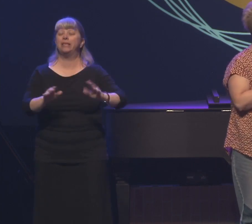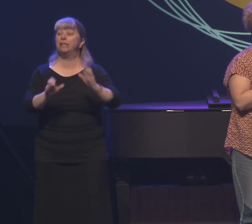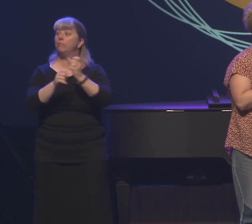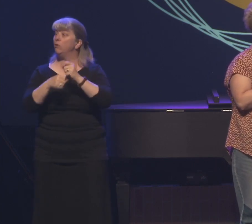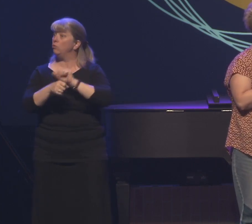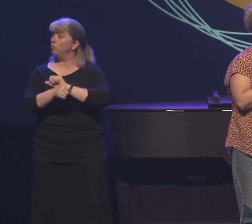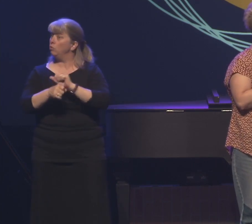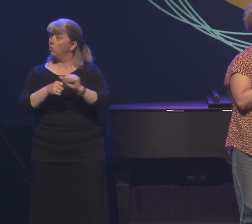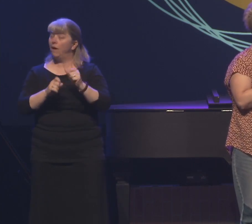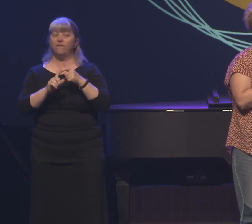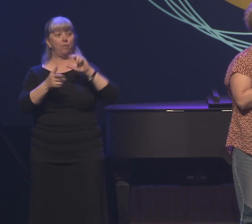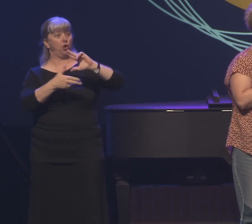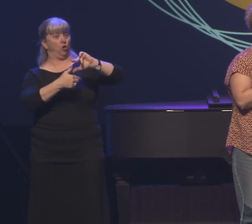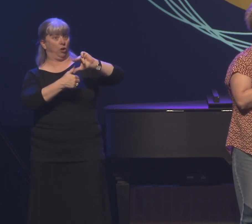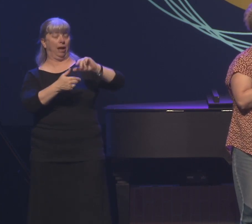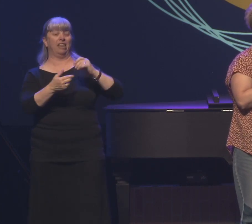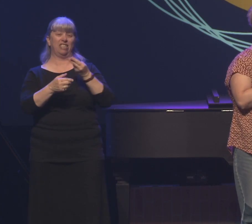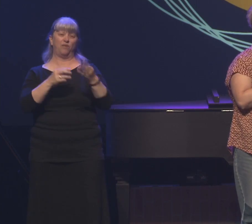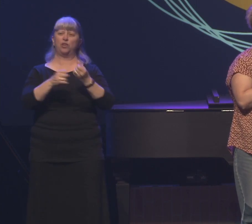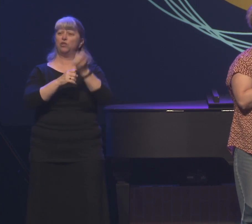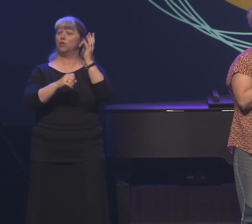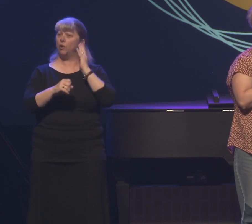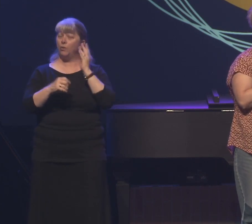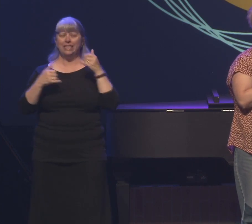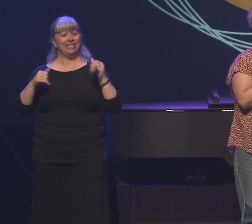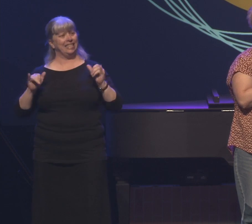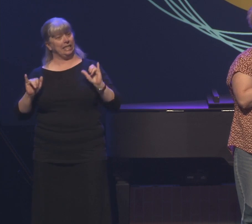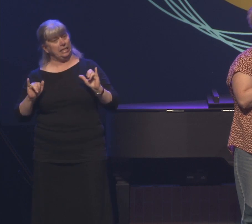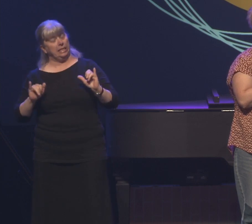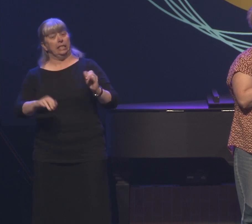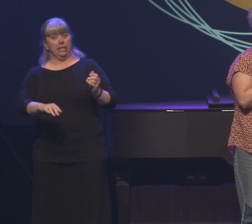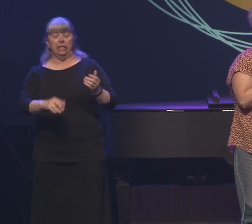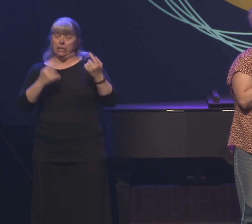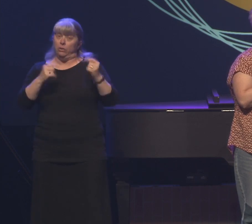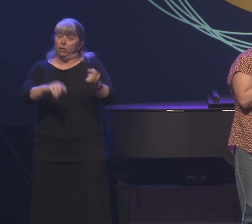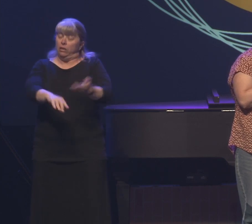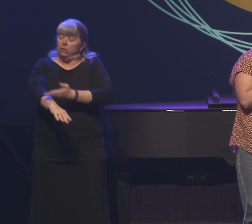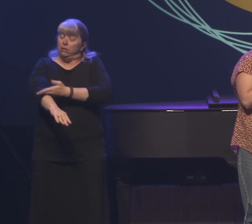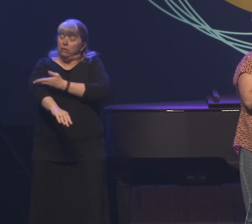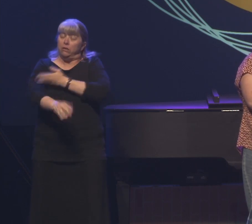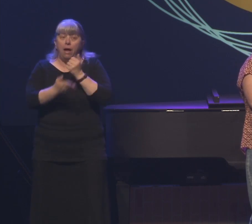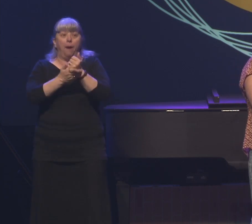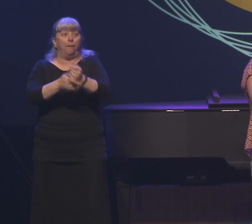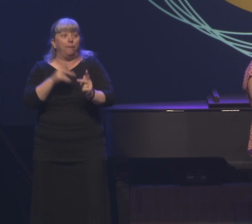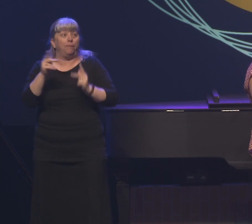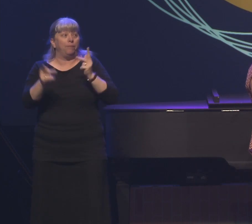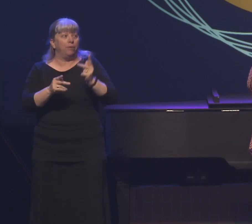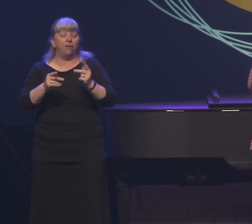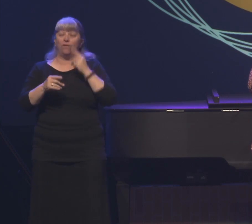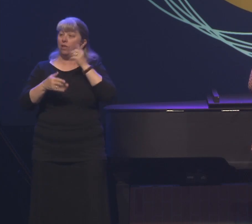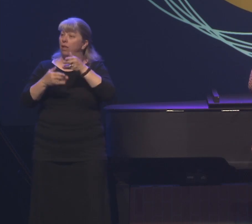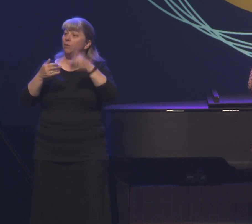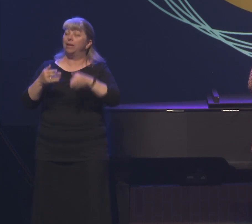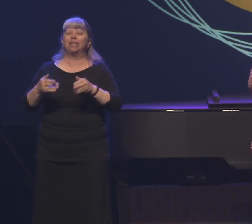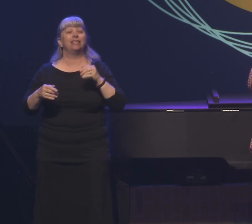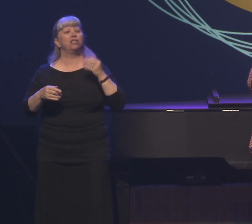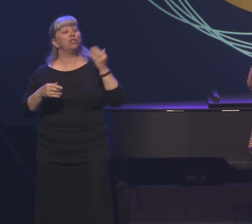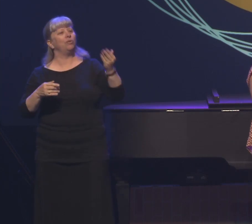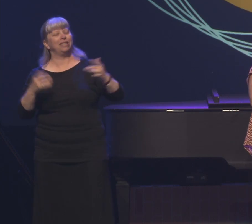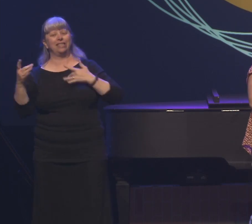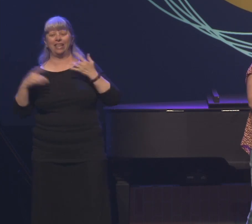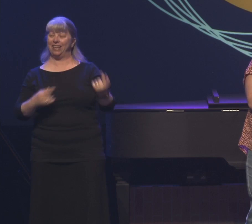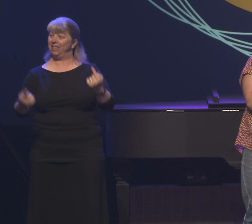even from the hurricane a number of years ago. Yes, they're still working and helping people. That's doing. That's right. He's Puerto Rican. Yes. So he's excited